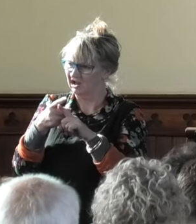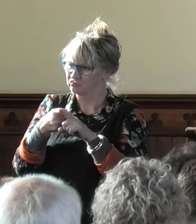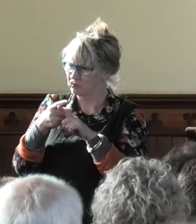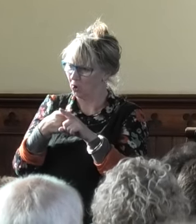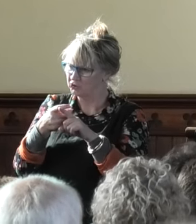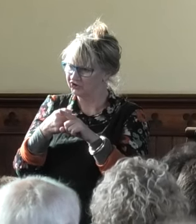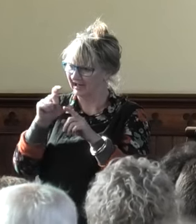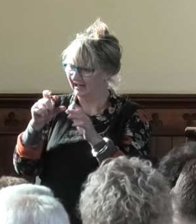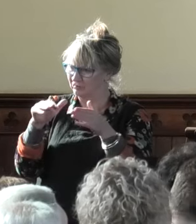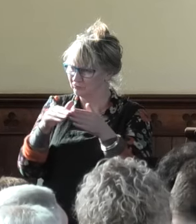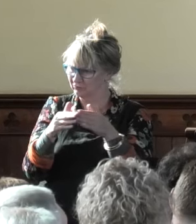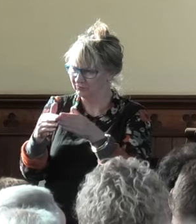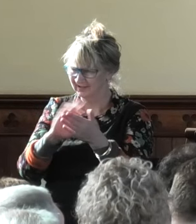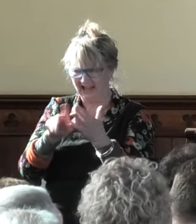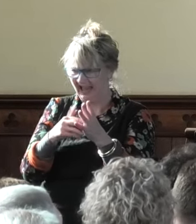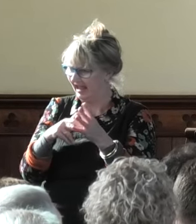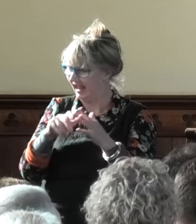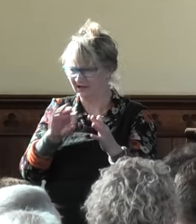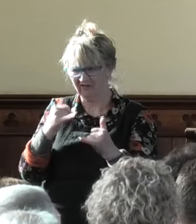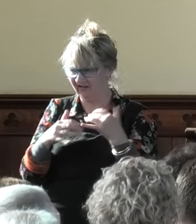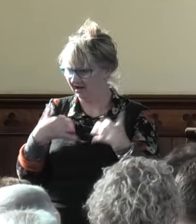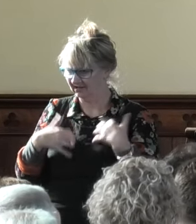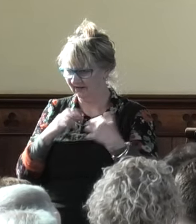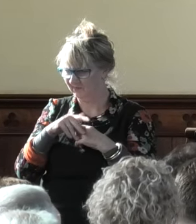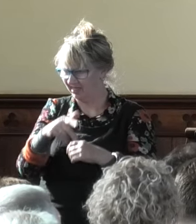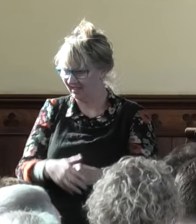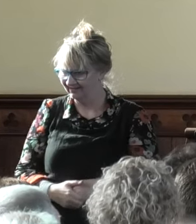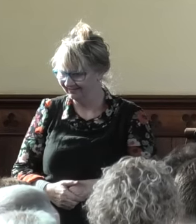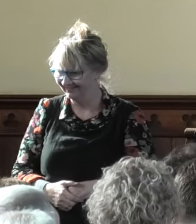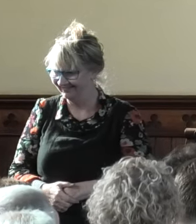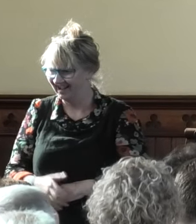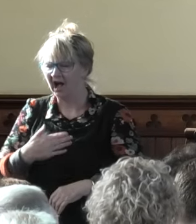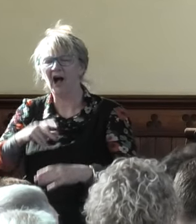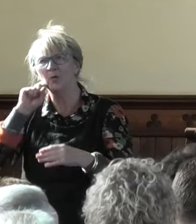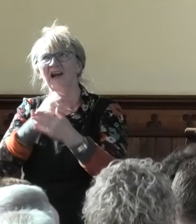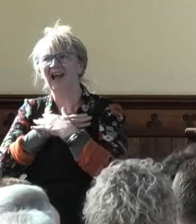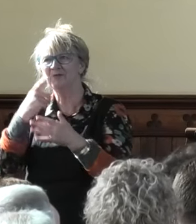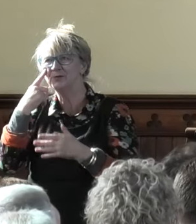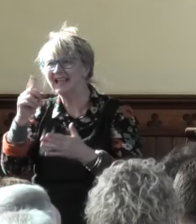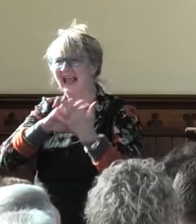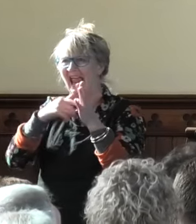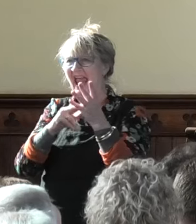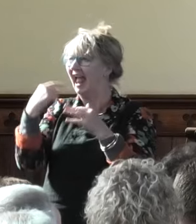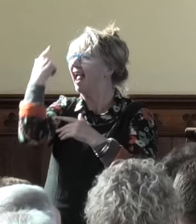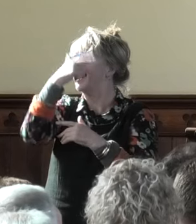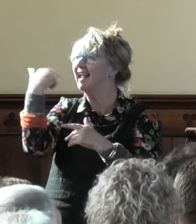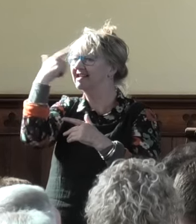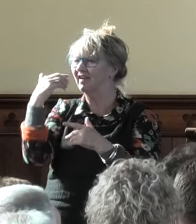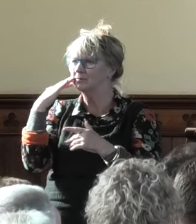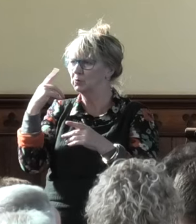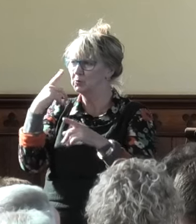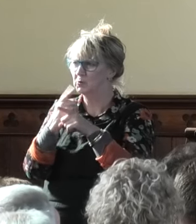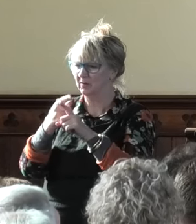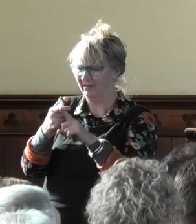less excited about that one. I would have loved to have seen his face when that was suggested. But Rin is obviously quite persuasive as the